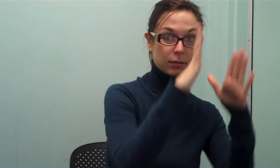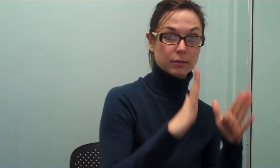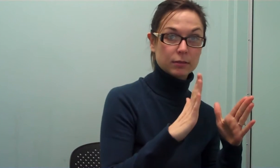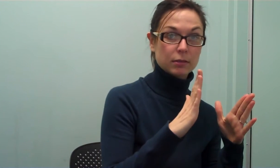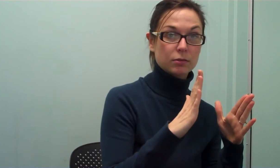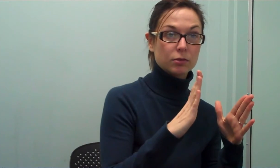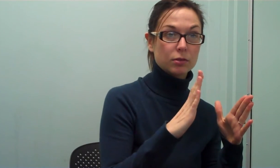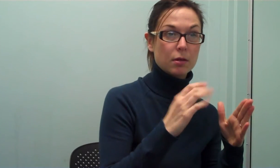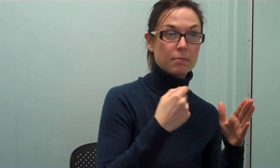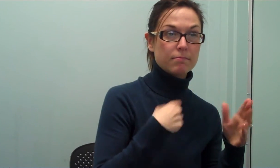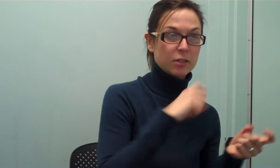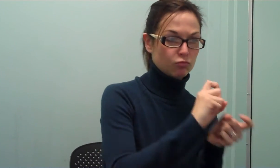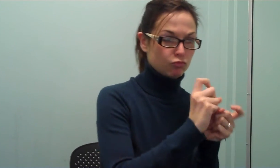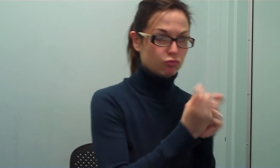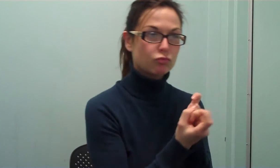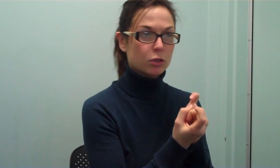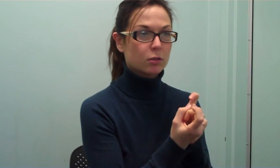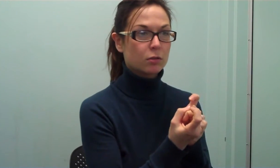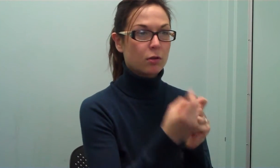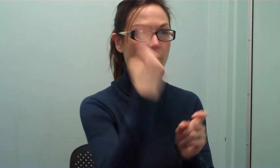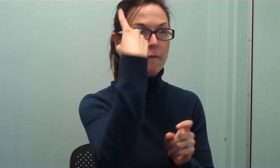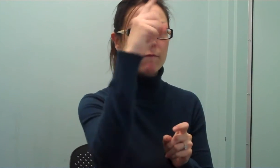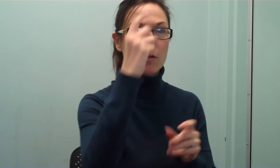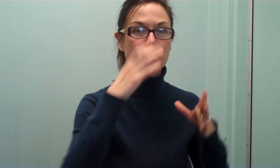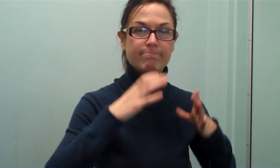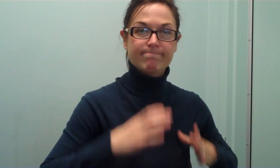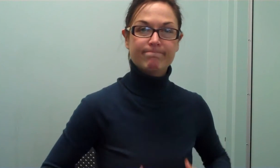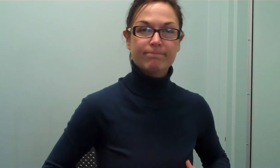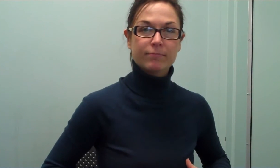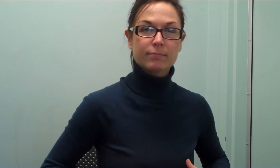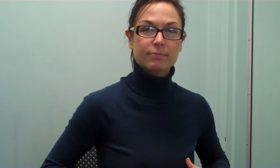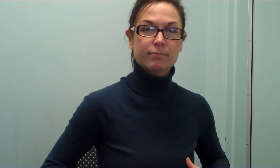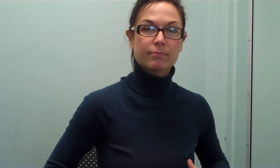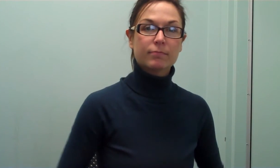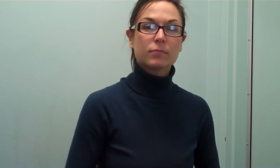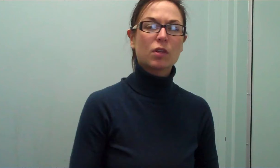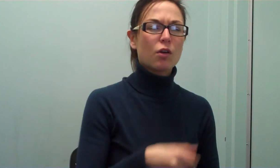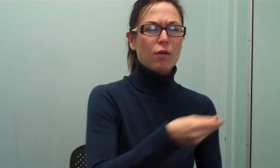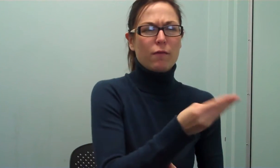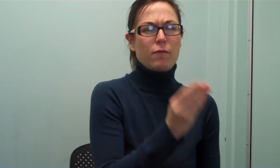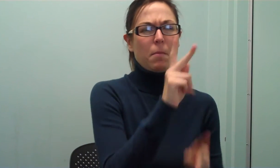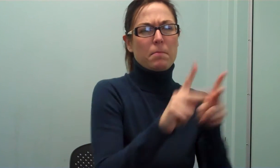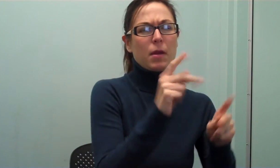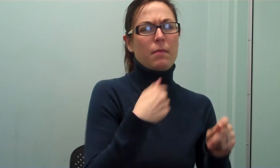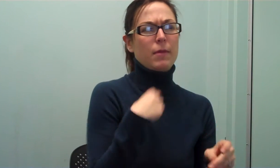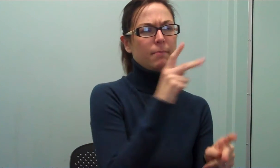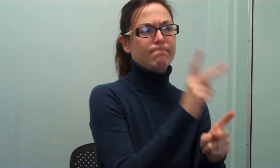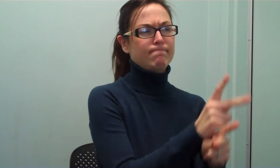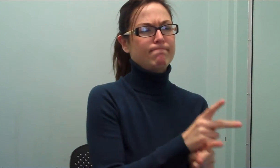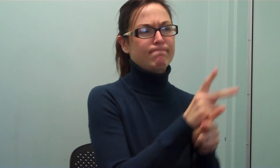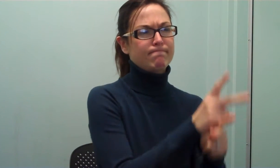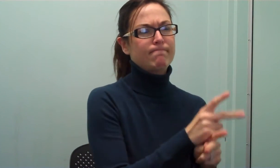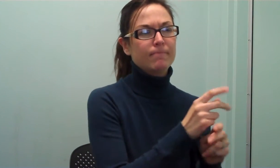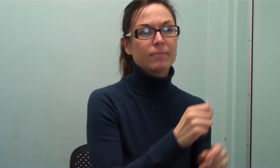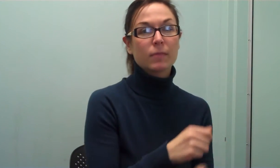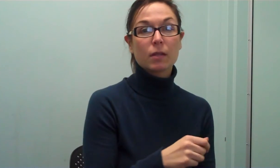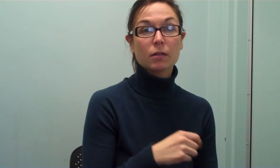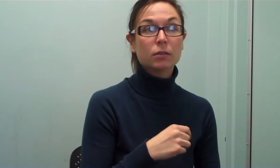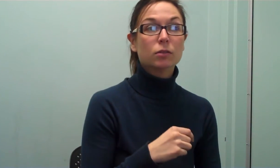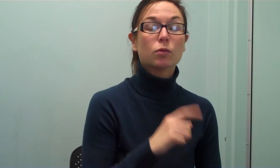pot and do a few clients in the house, but I can assure you that I'm extremely neat and